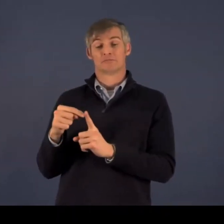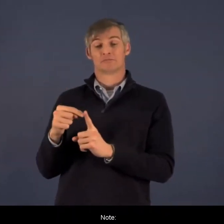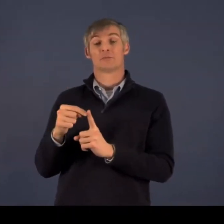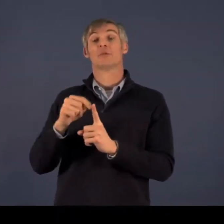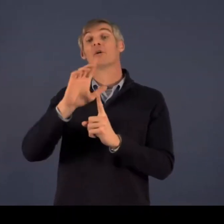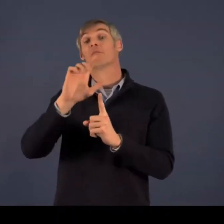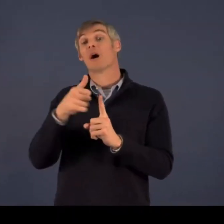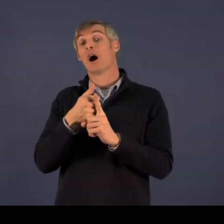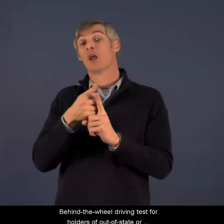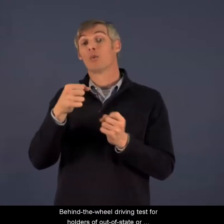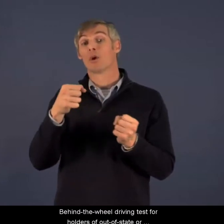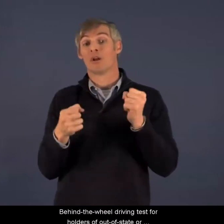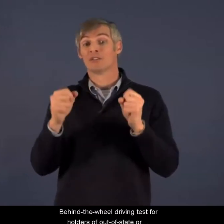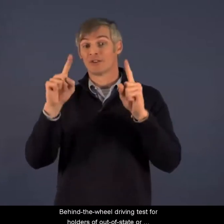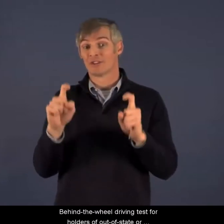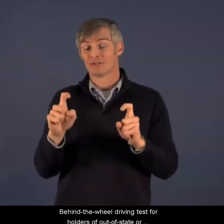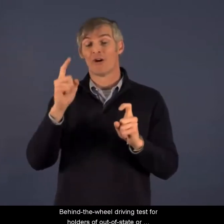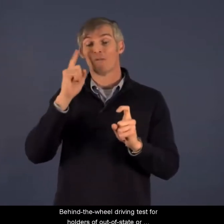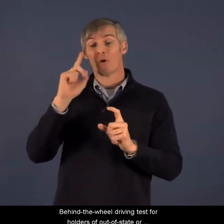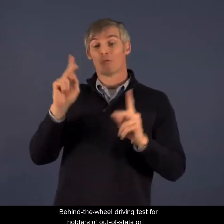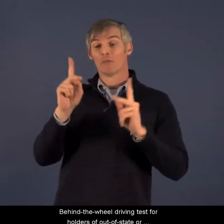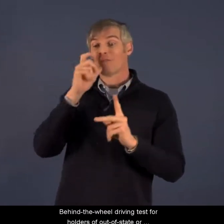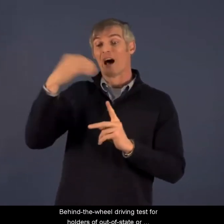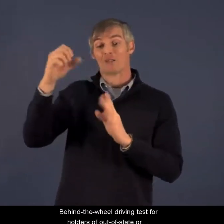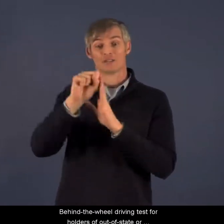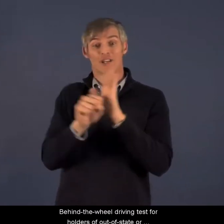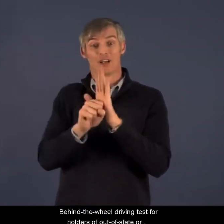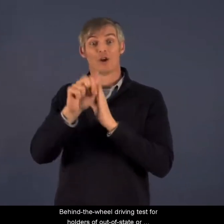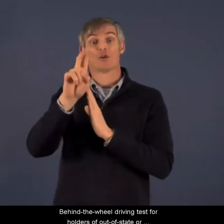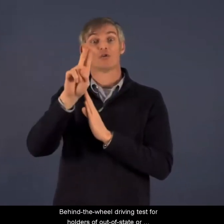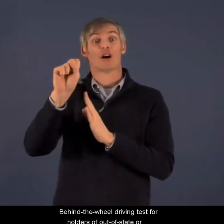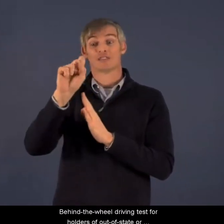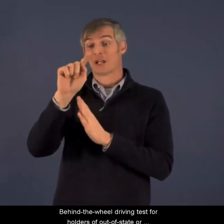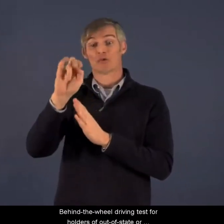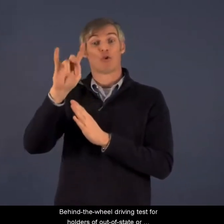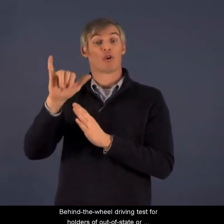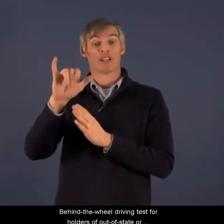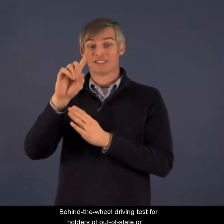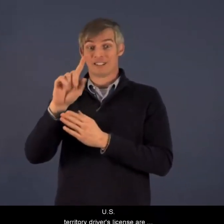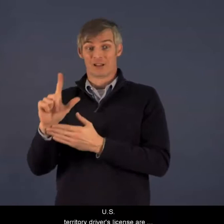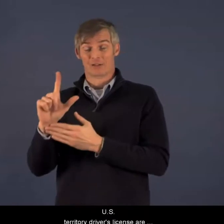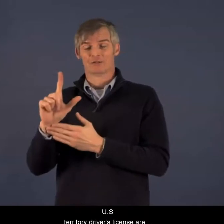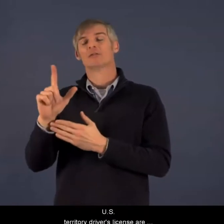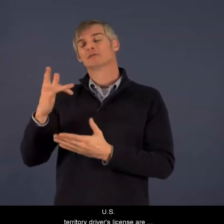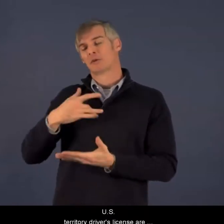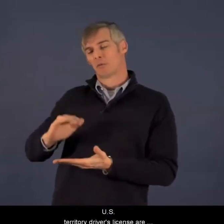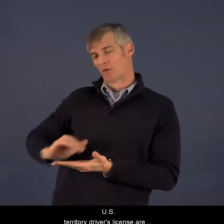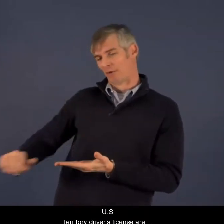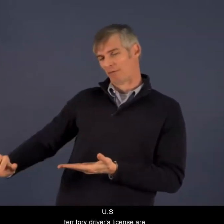Note: the behind-the-wheel driving test for holders of out-of-state or U.S. territory driver's license